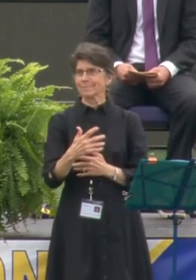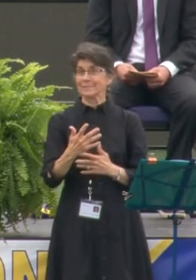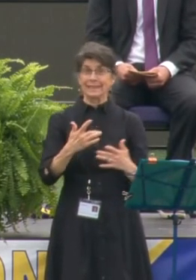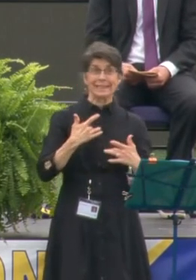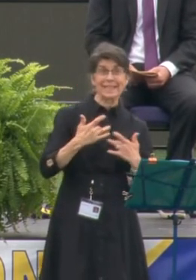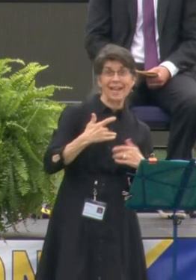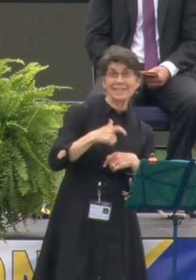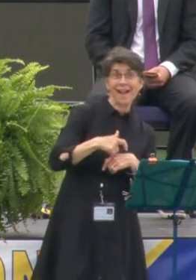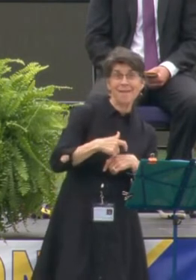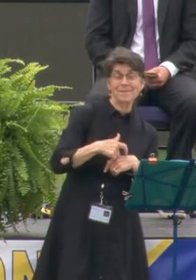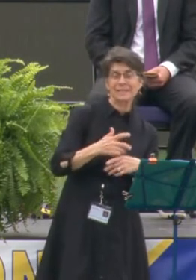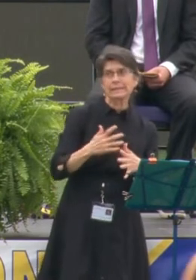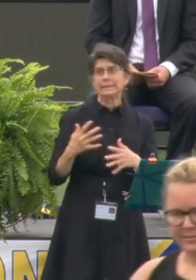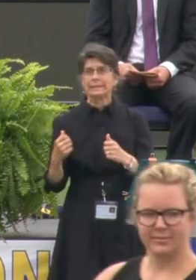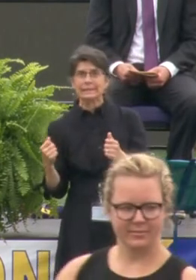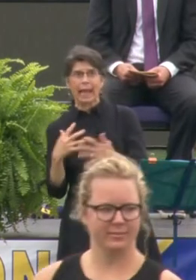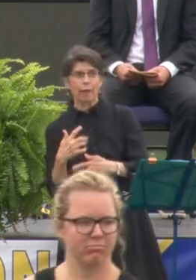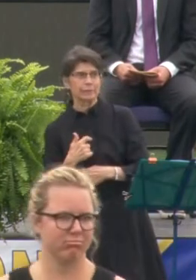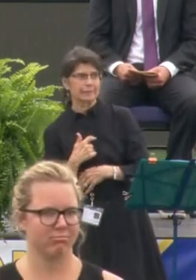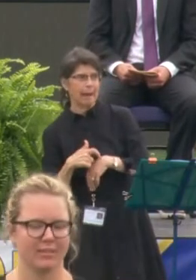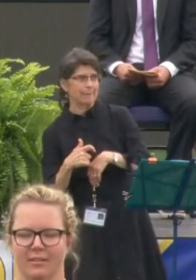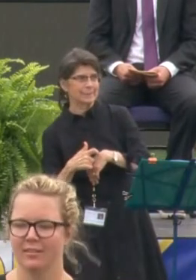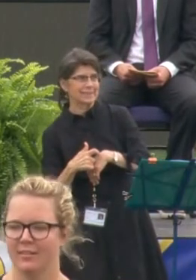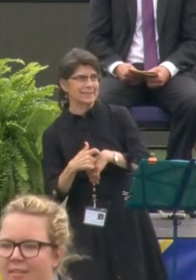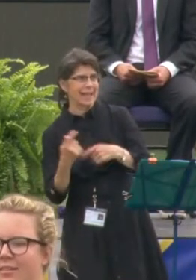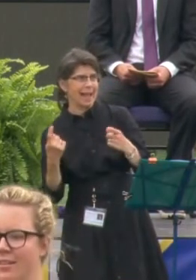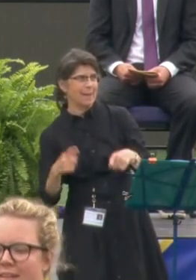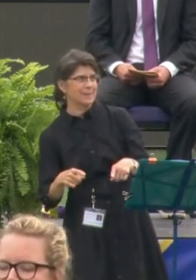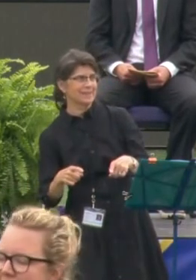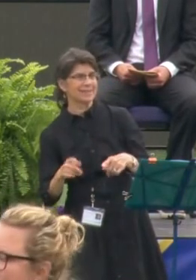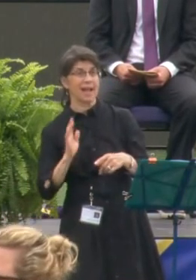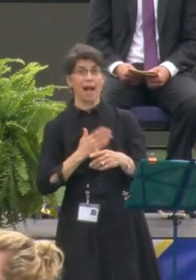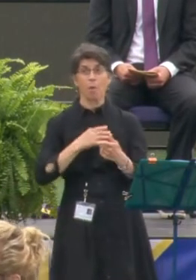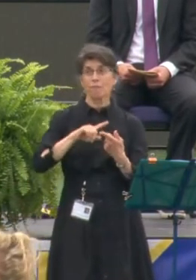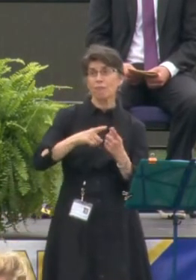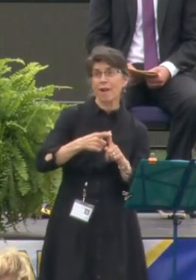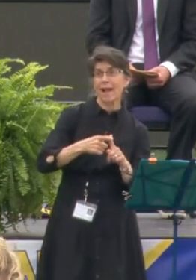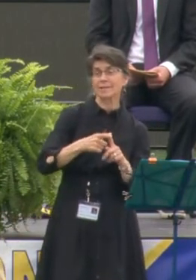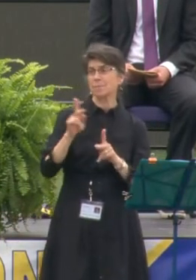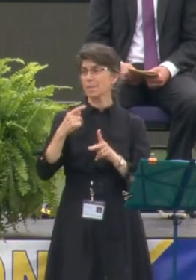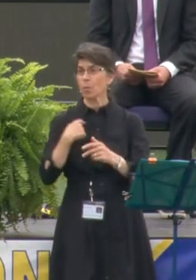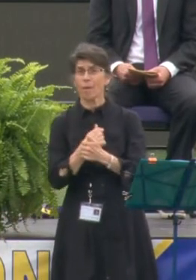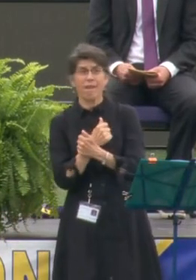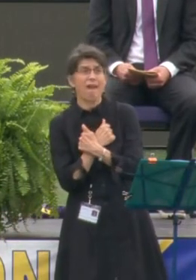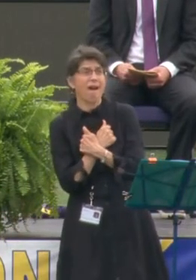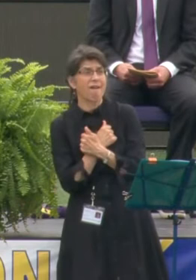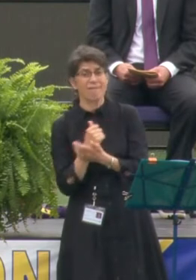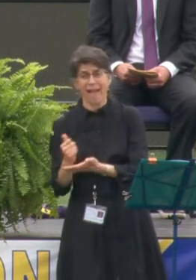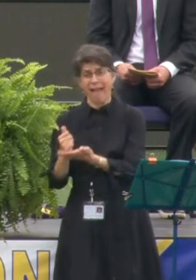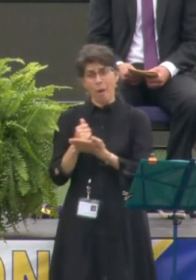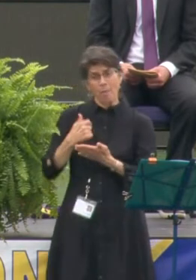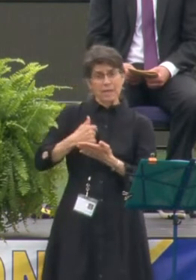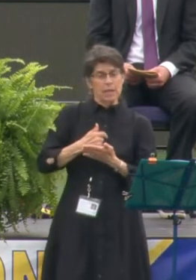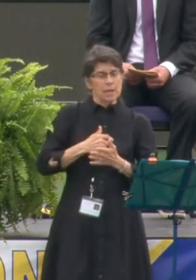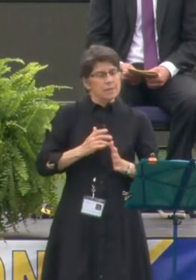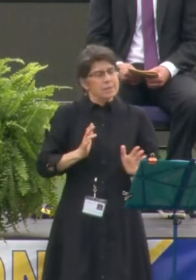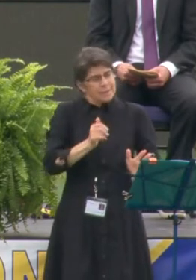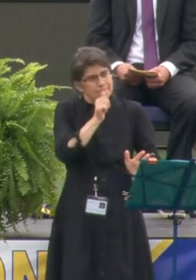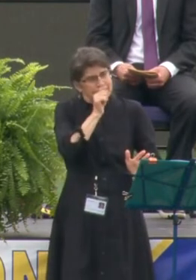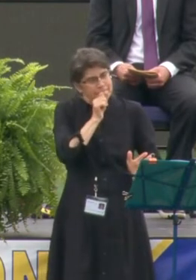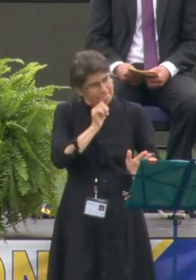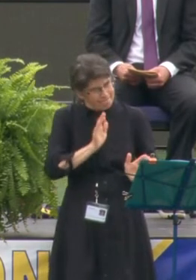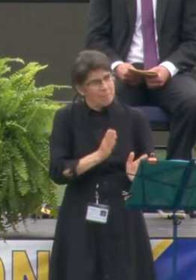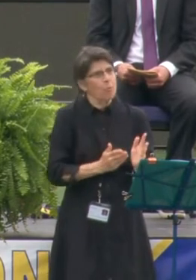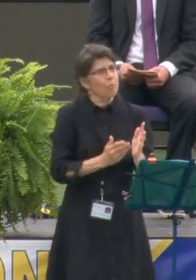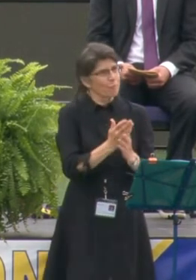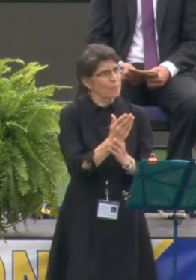exciting times, and the scary. Our friends and loved ones helping us push through, as